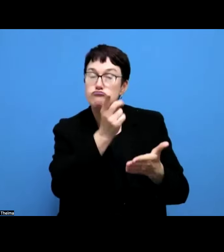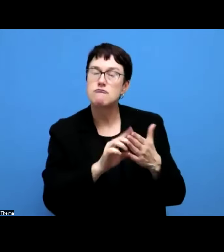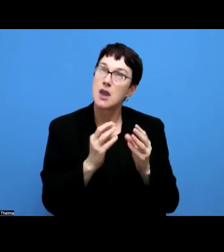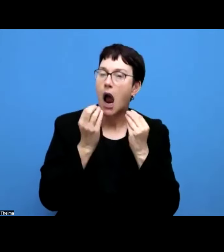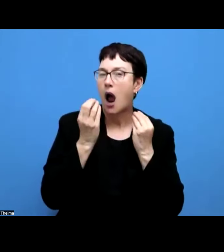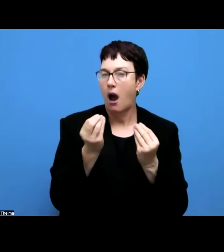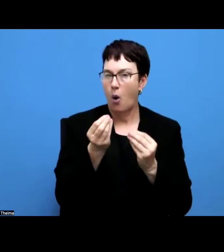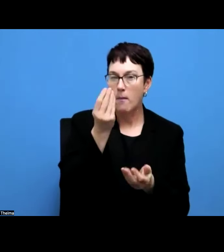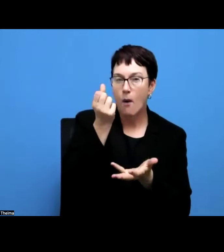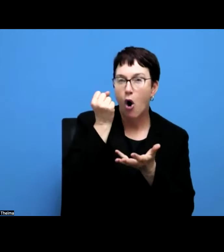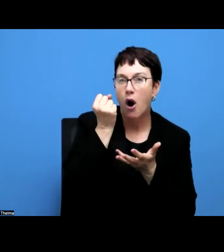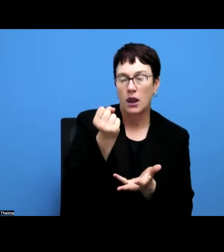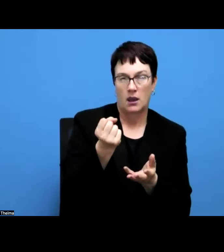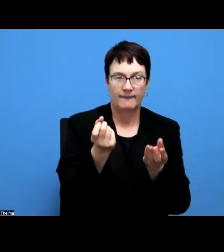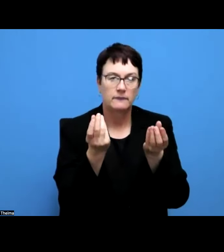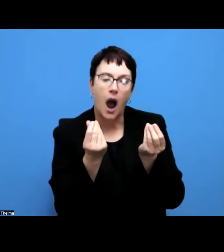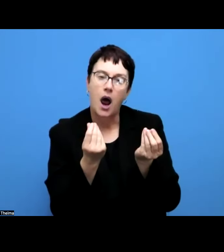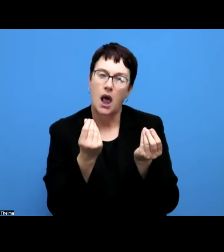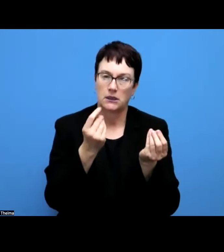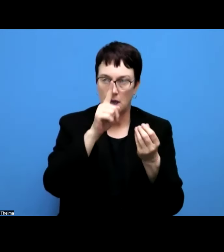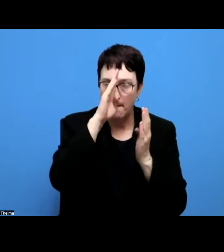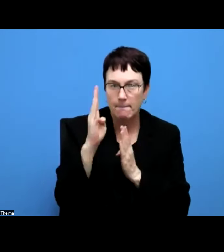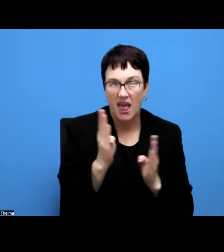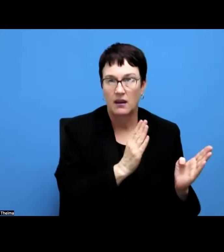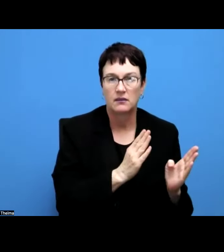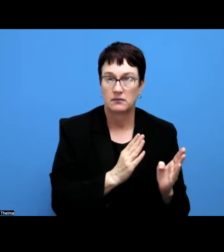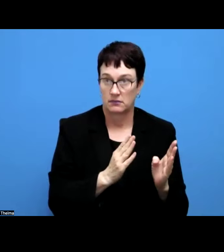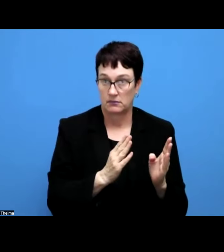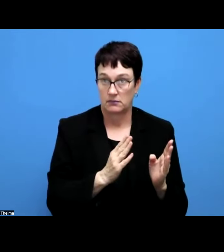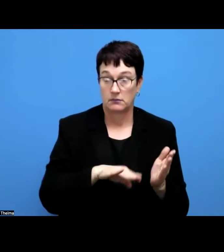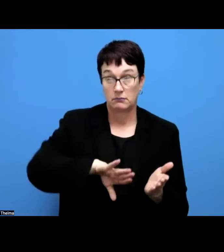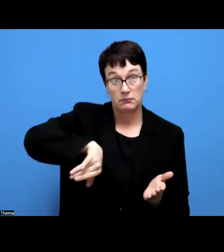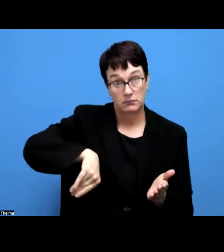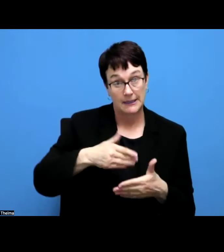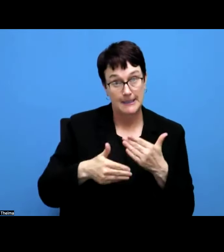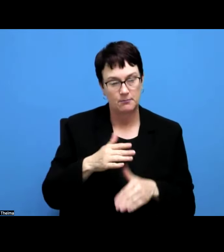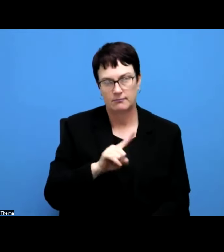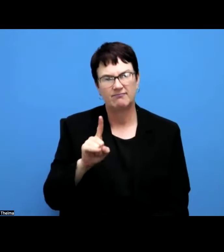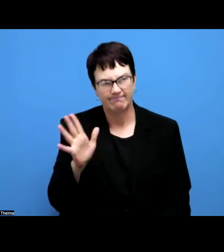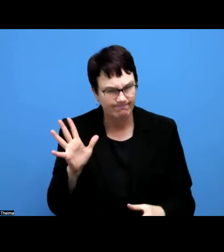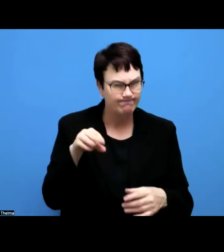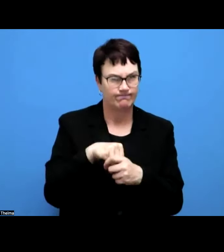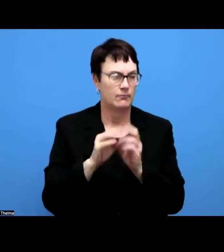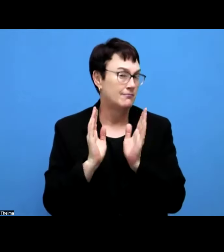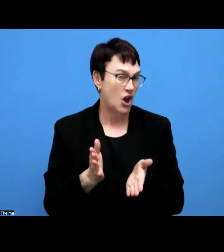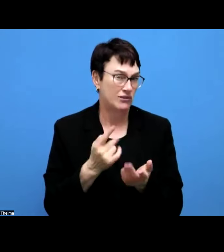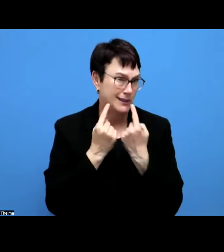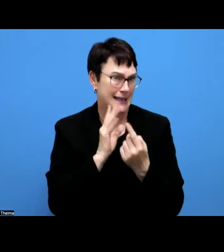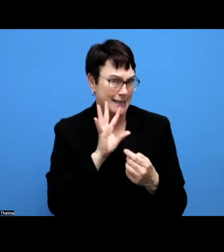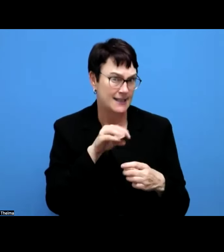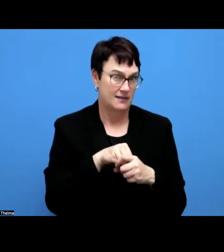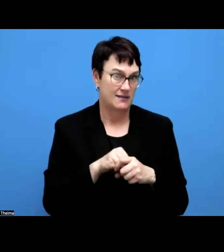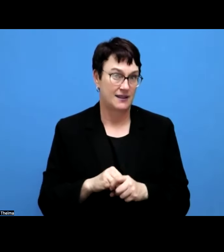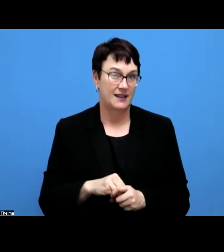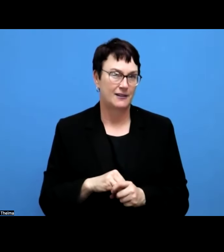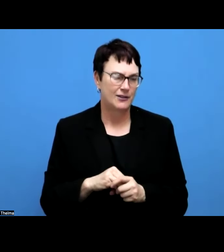they actually cover the real costs people face. And that includes those that are often aren't included, such